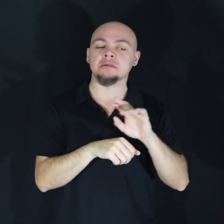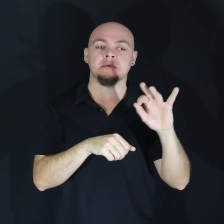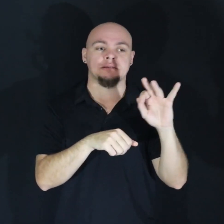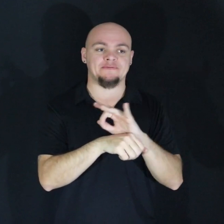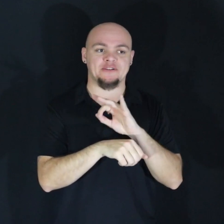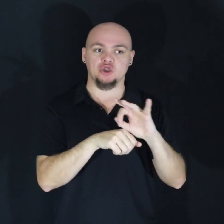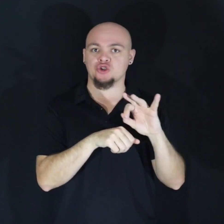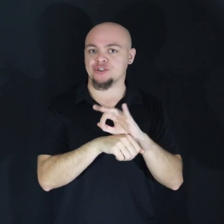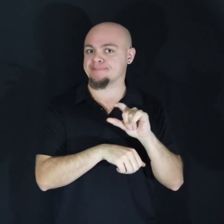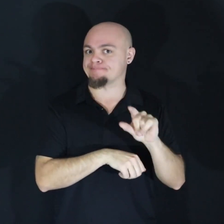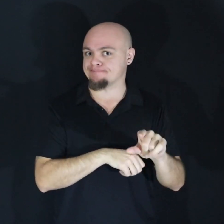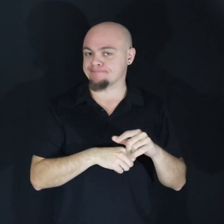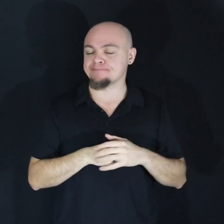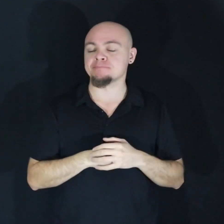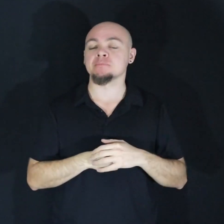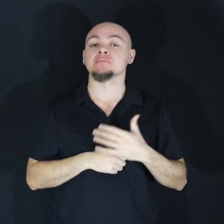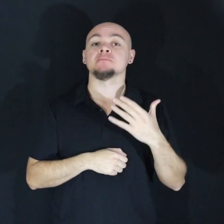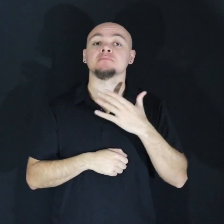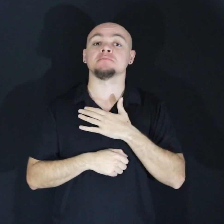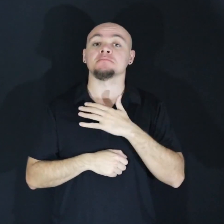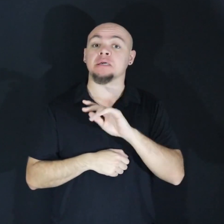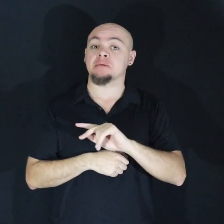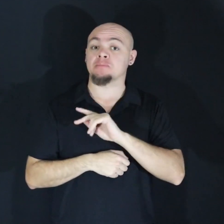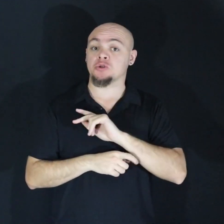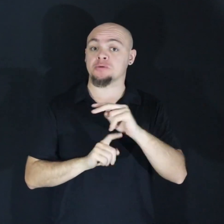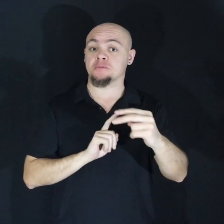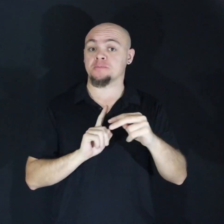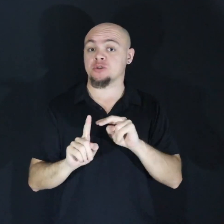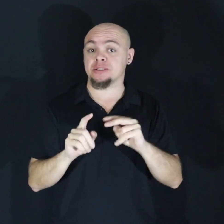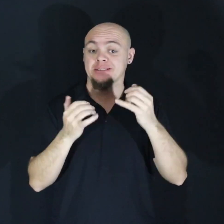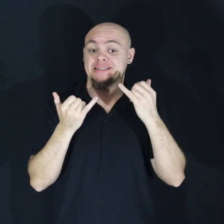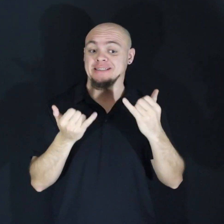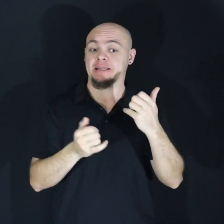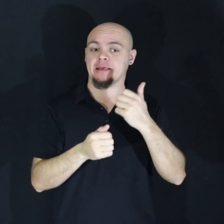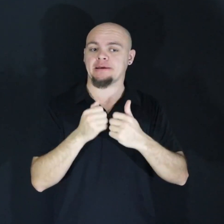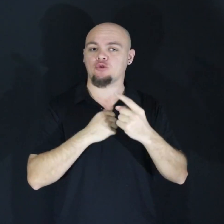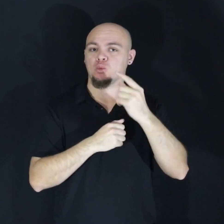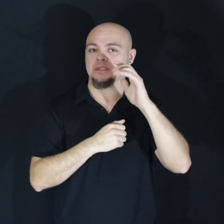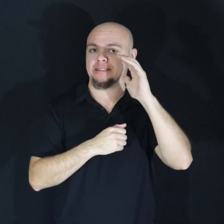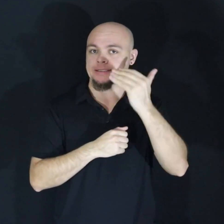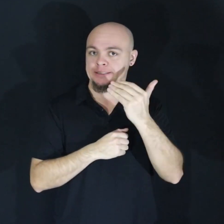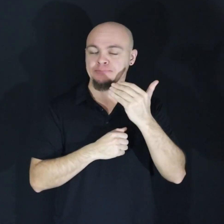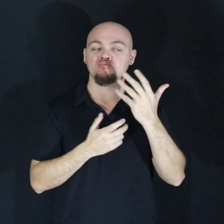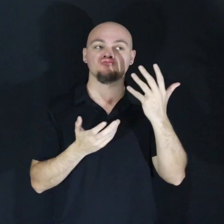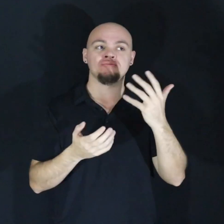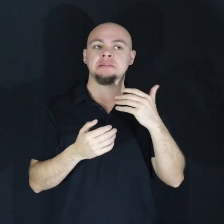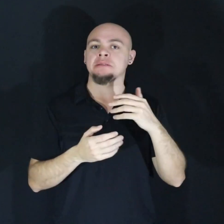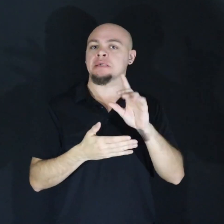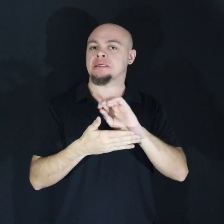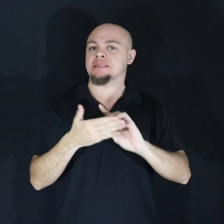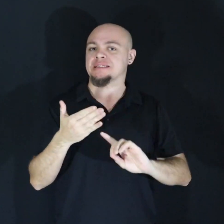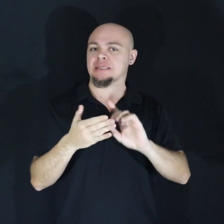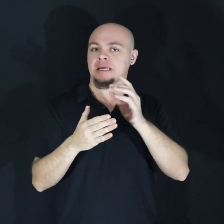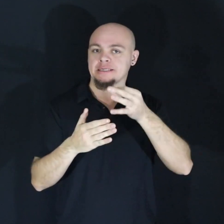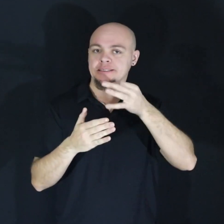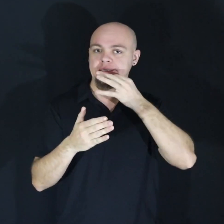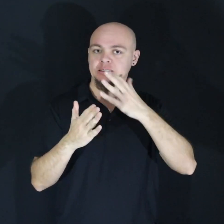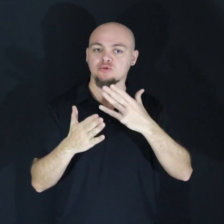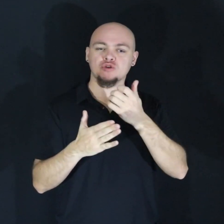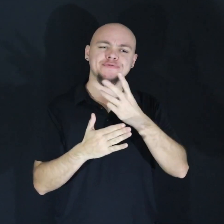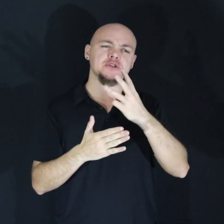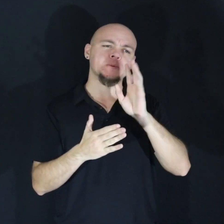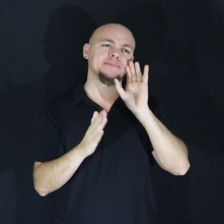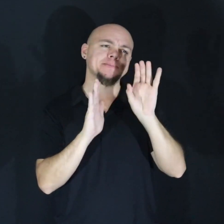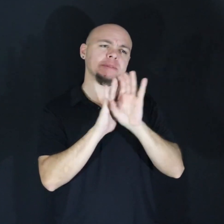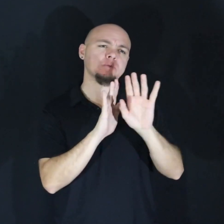functionality. In my personal opinion, today, everyone seems to feel like a design expert after browsing a few